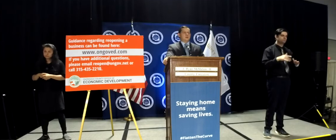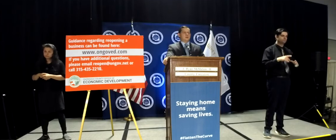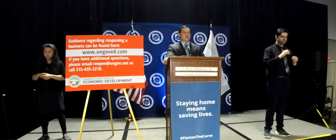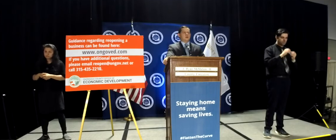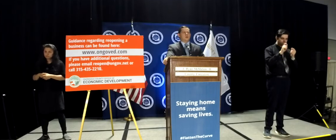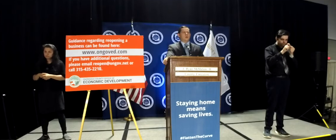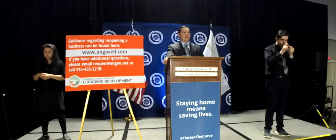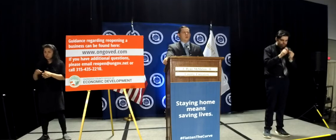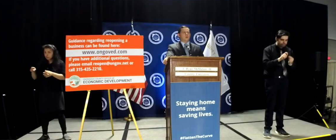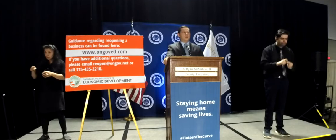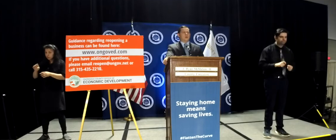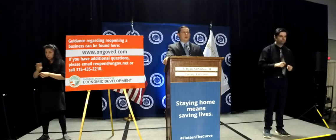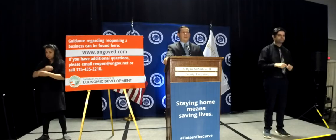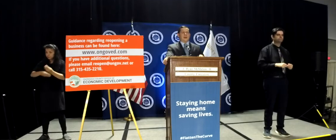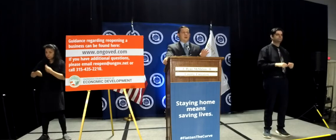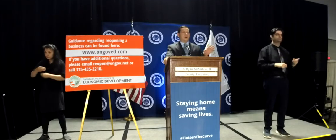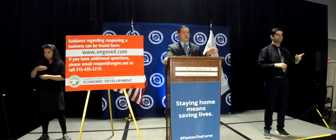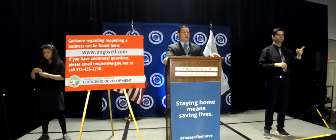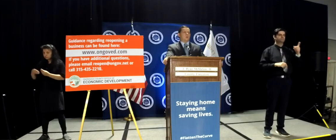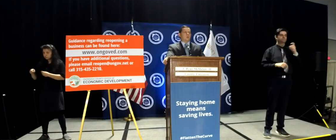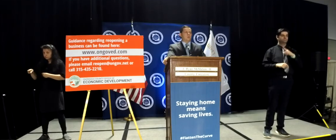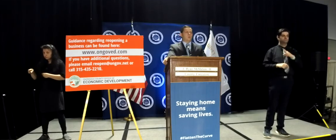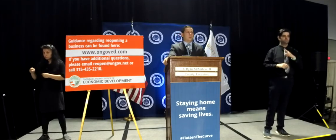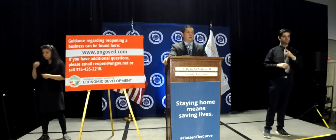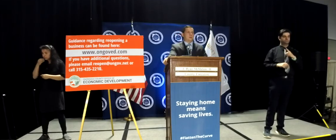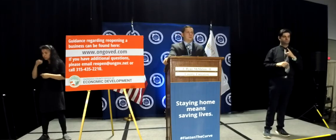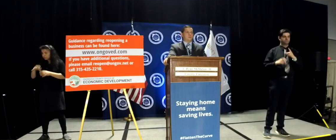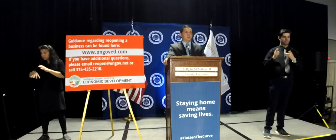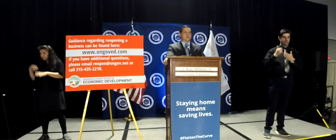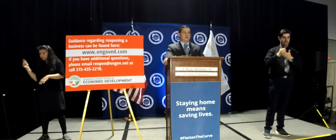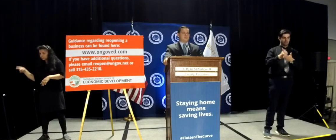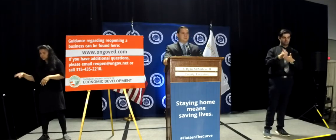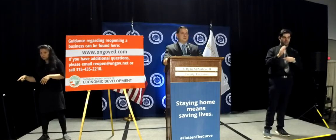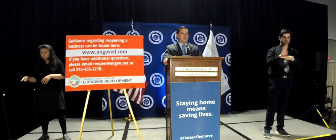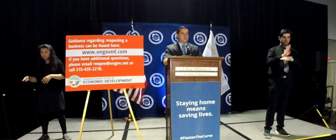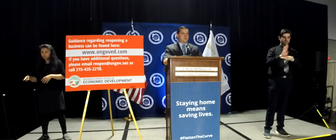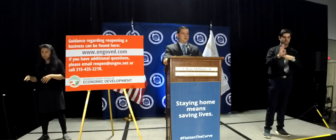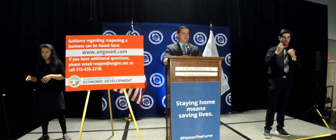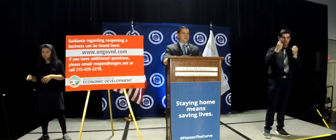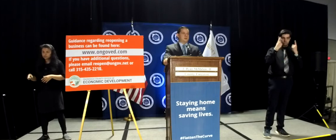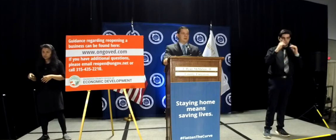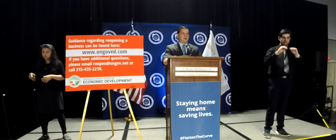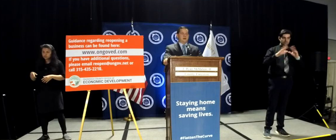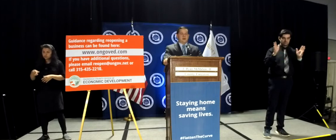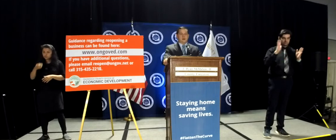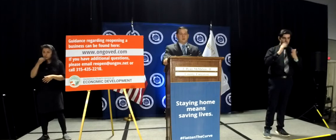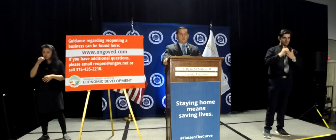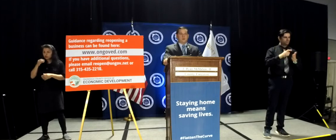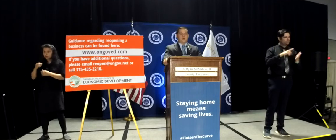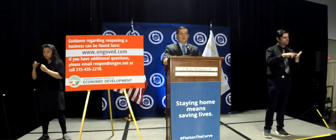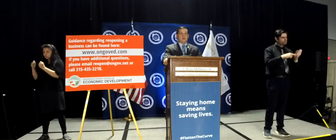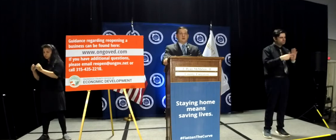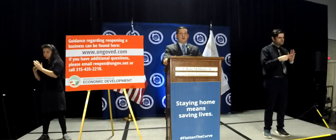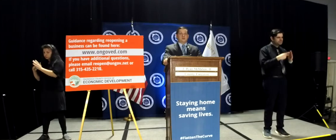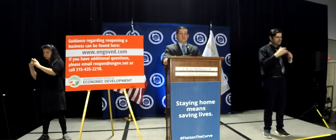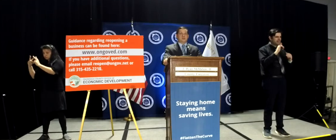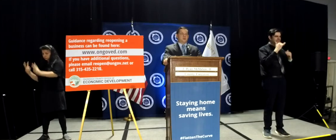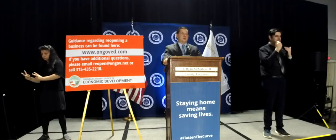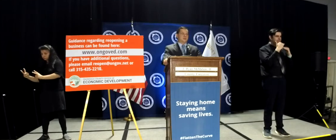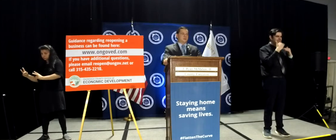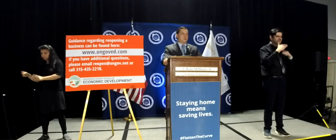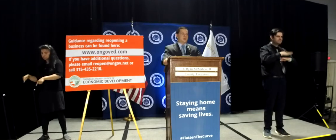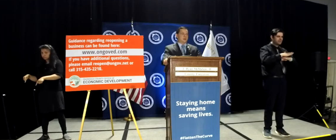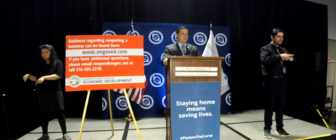businesses here with clarity? On that, no. About the picnic table situation, picnic Yes. table gate, we will